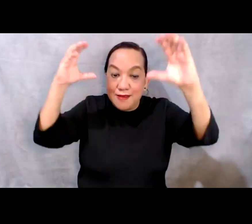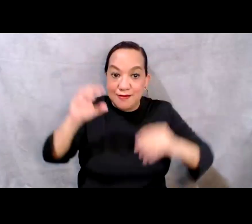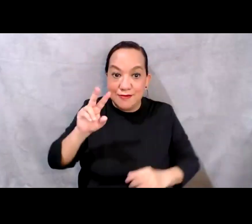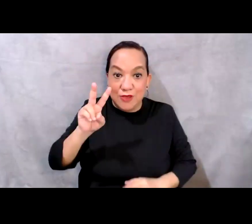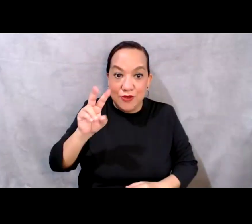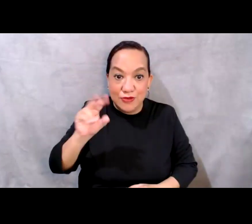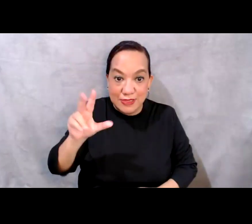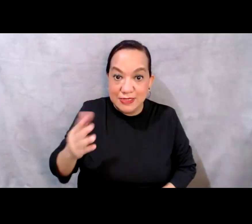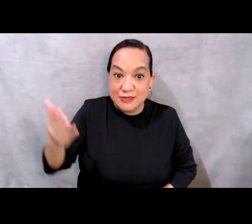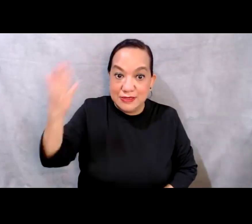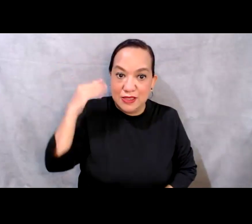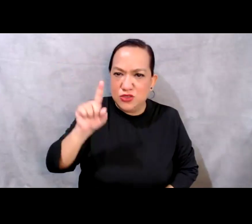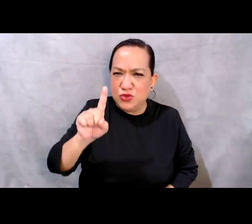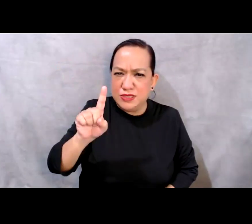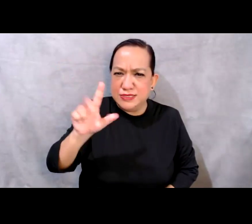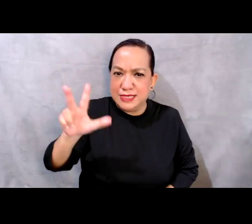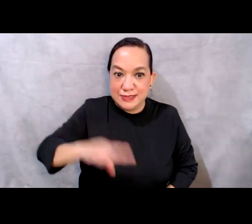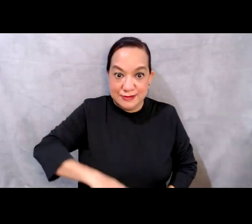Also, suddenly widowed.